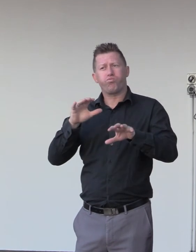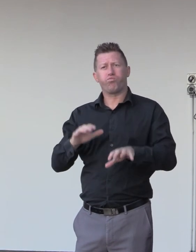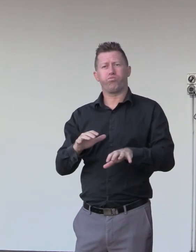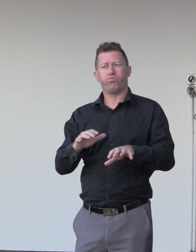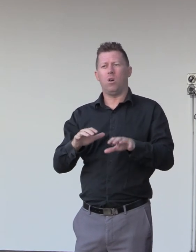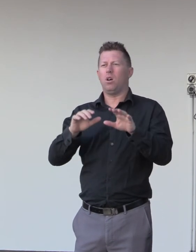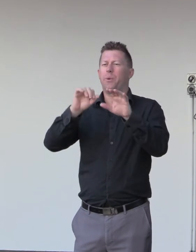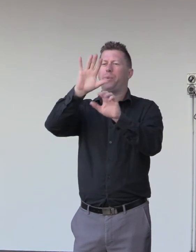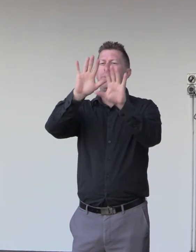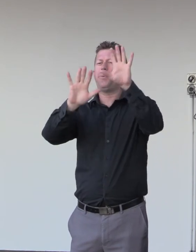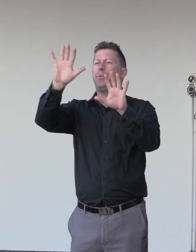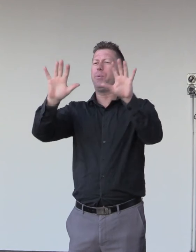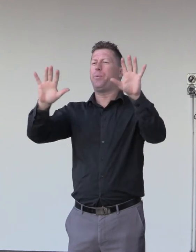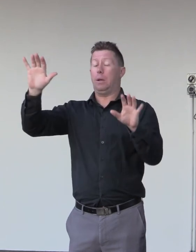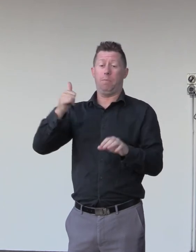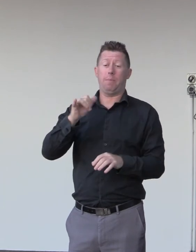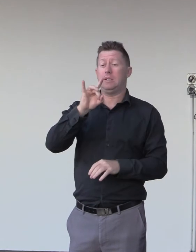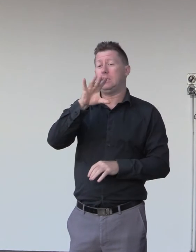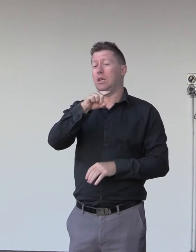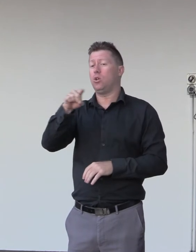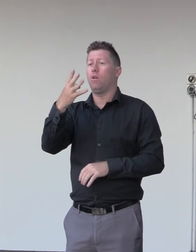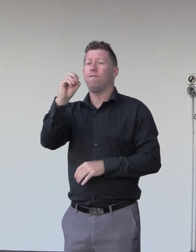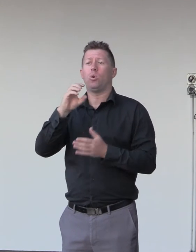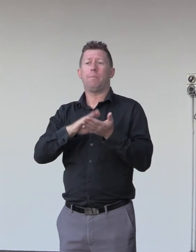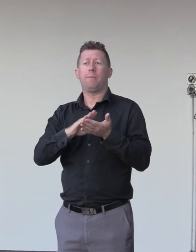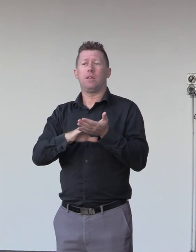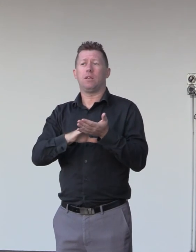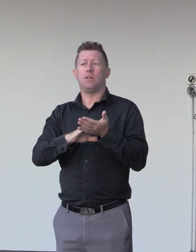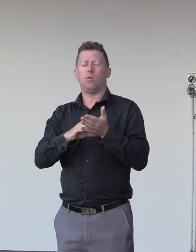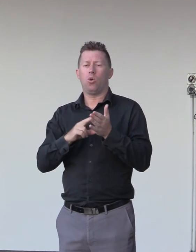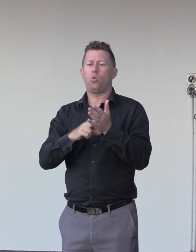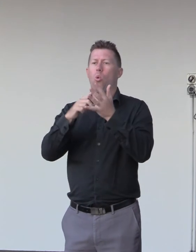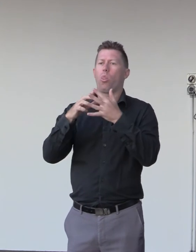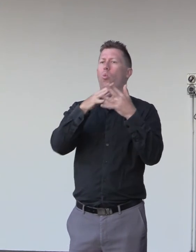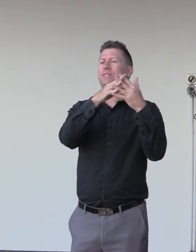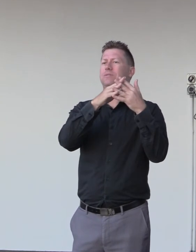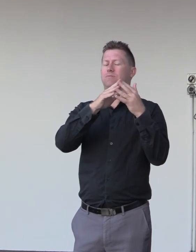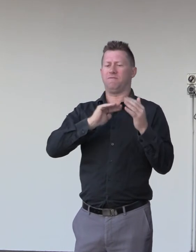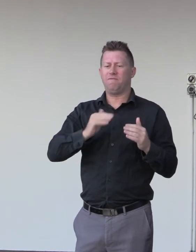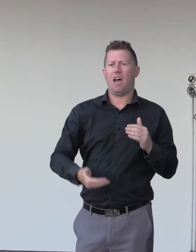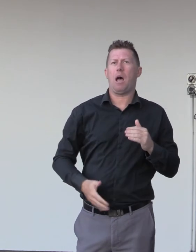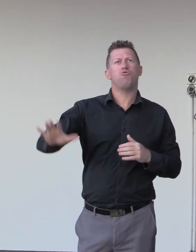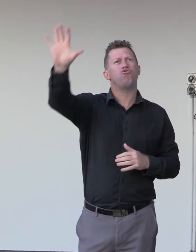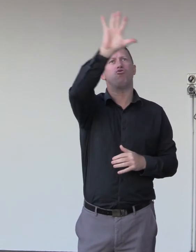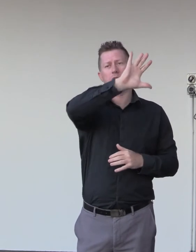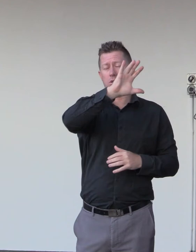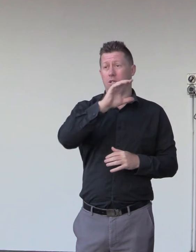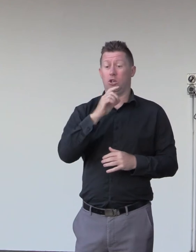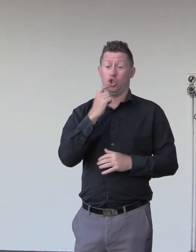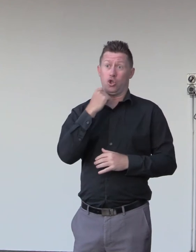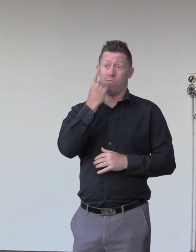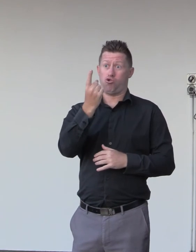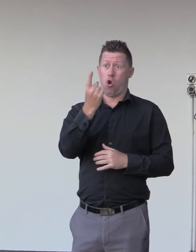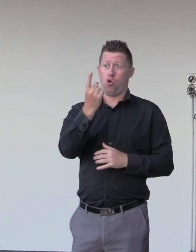focused, but say 10 to 40 millimetres possibly across those northwest pastoral areas. As we head into tomorrow, we see that